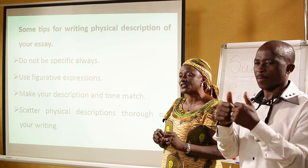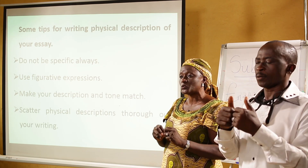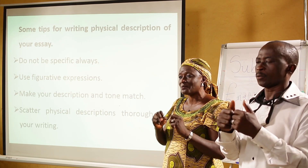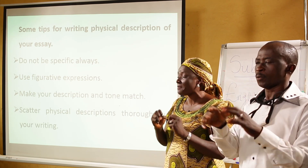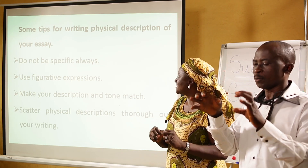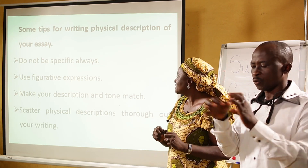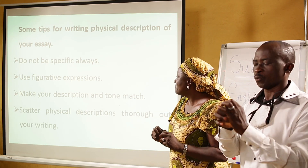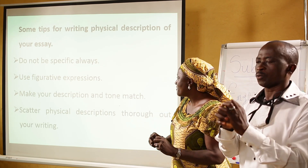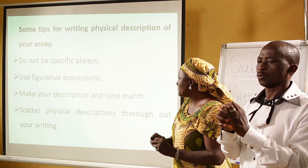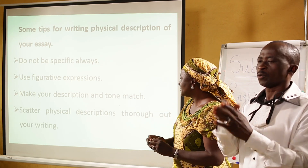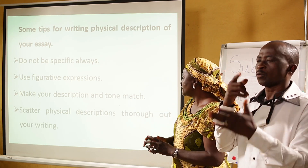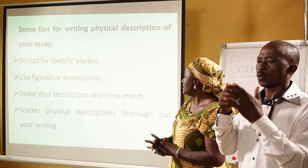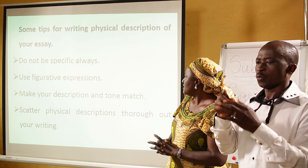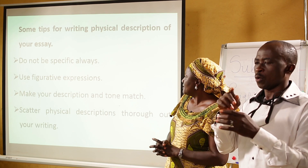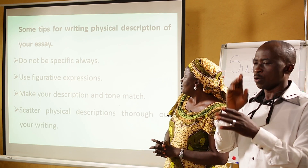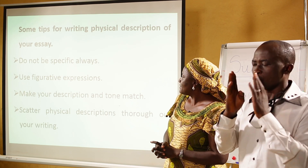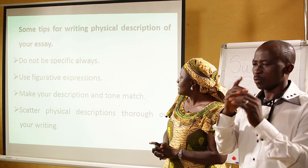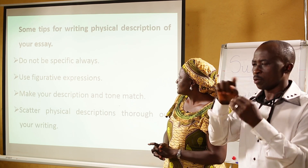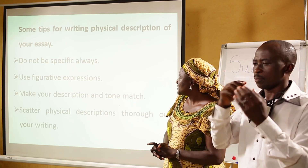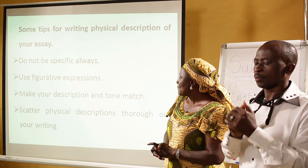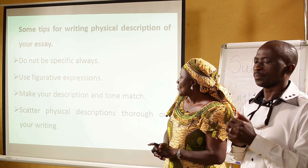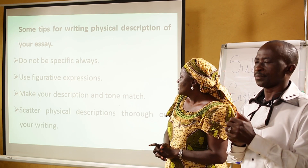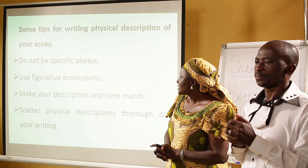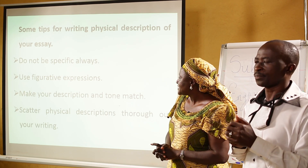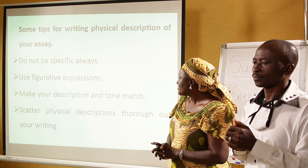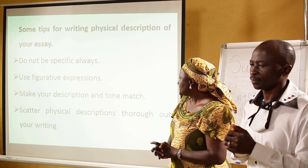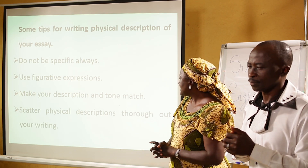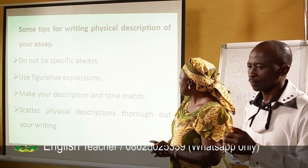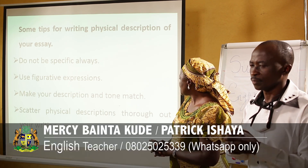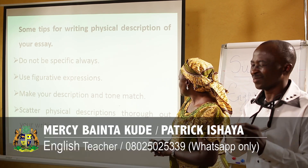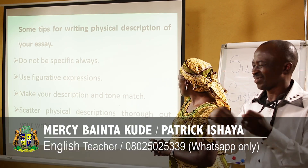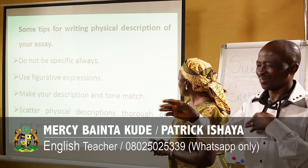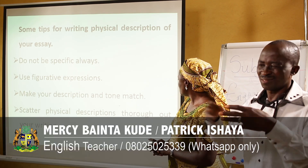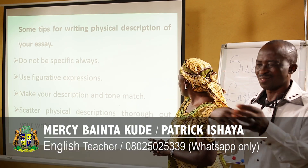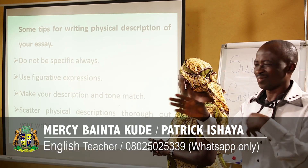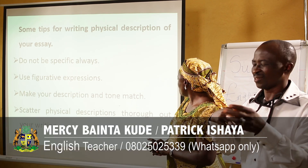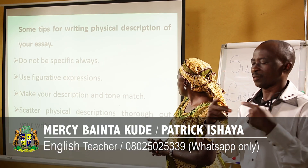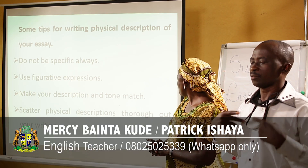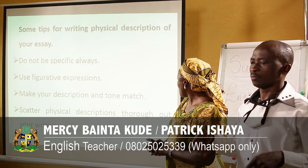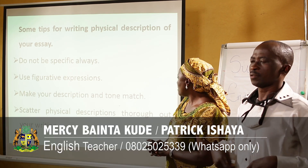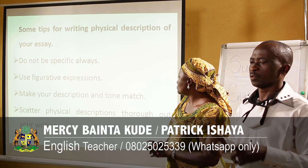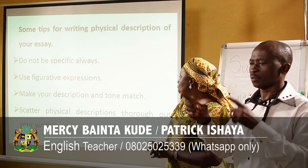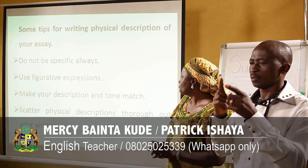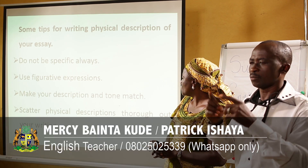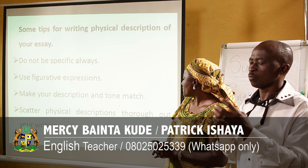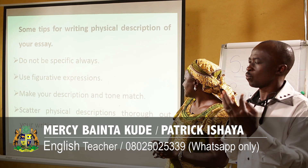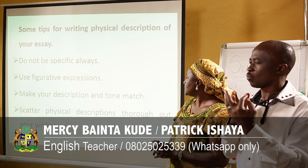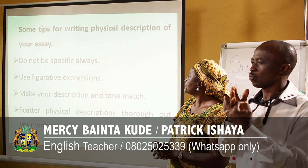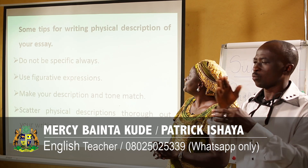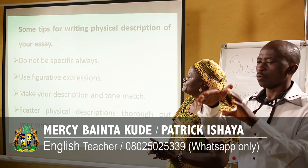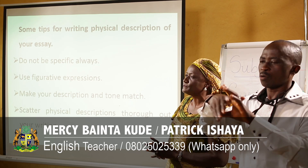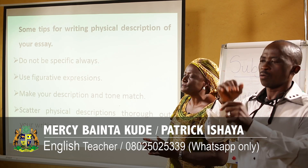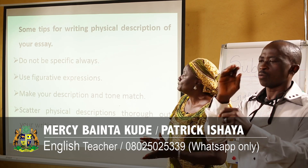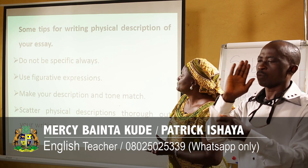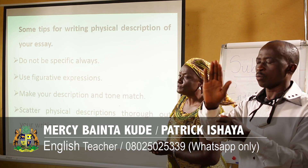let the description match merriment. Next, scatter physical descriptions throughout your